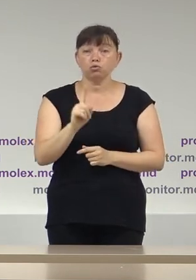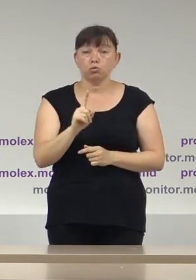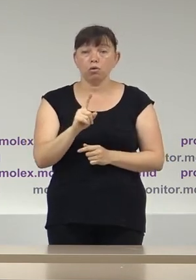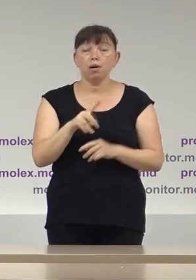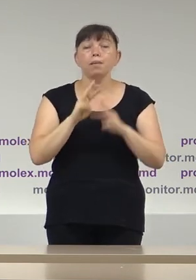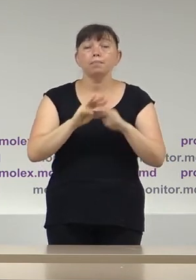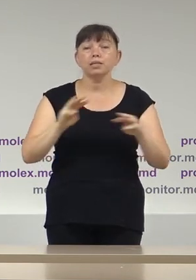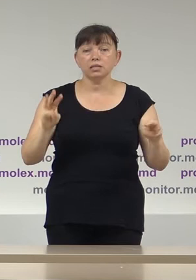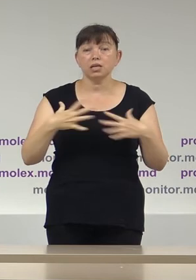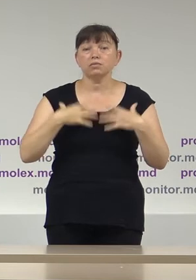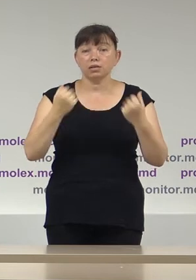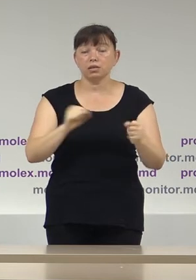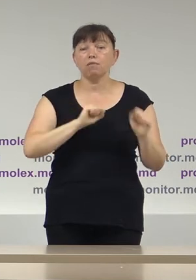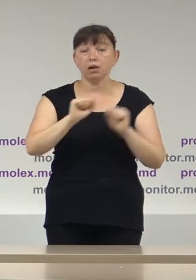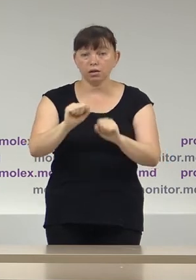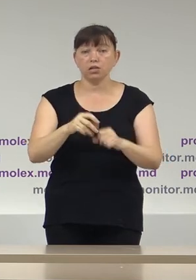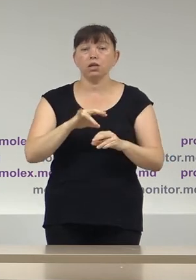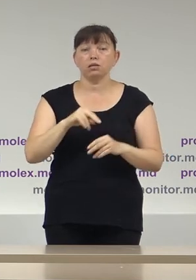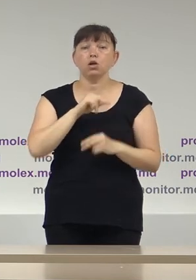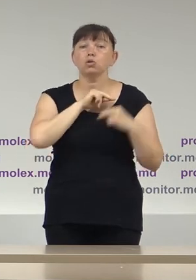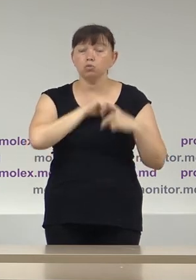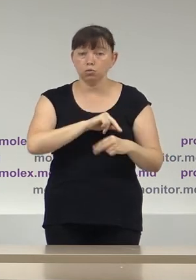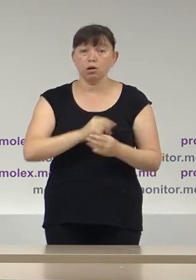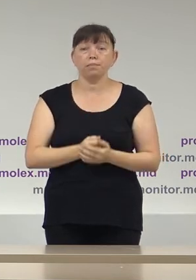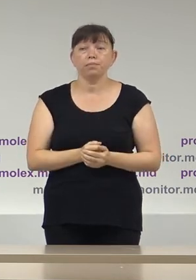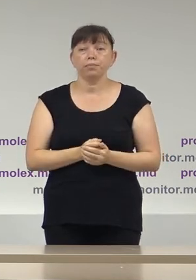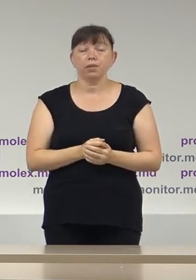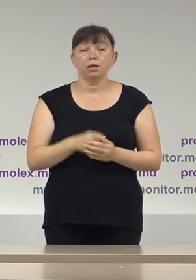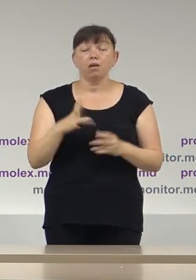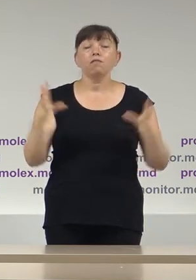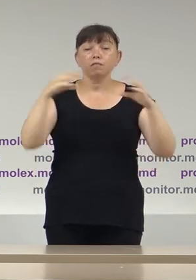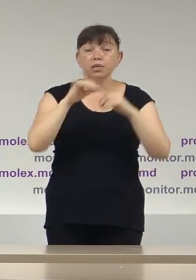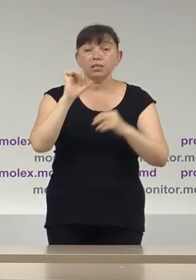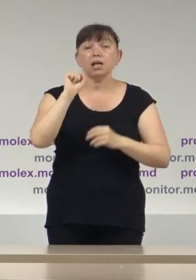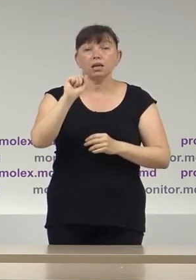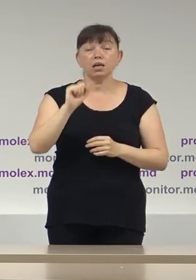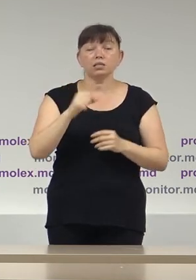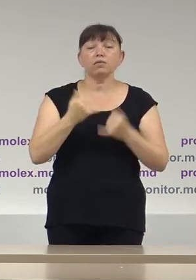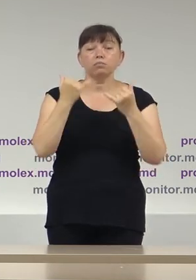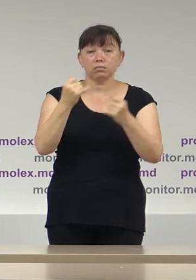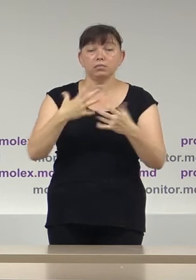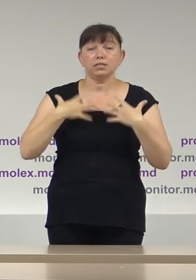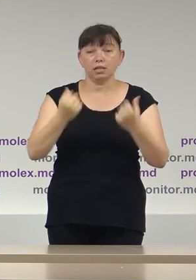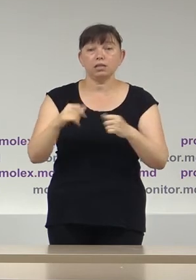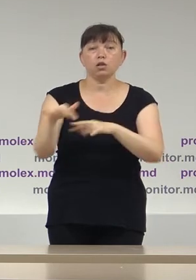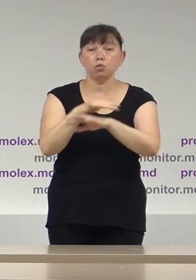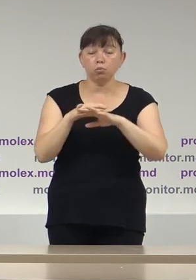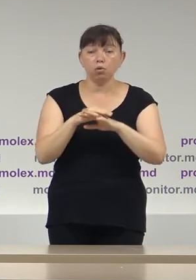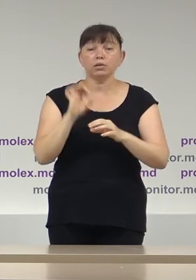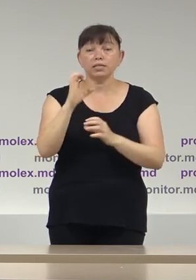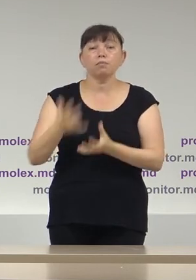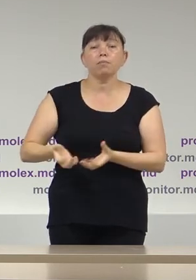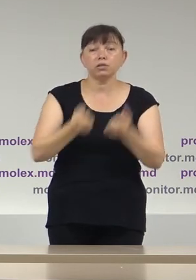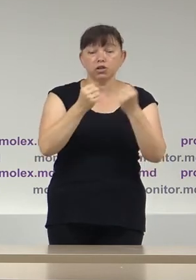public authorities, I would like to mention that the Minister of Health, Labour and Social Protection, together with Public Health